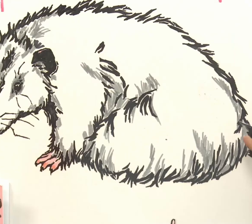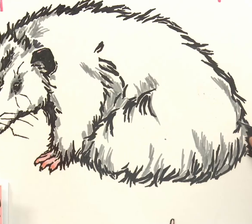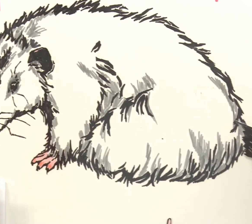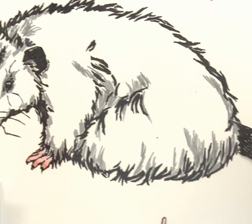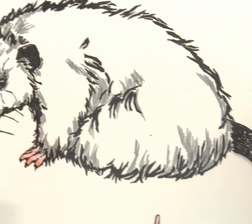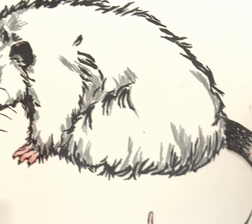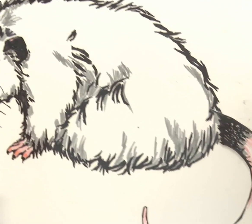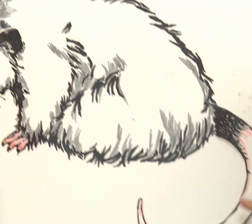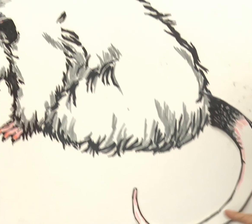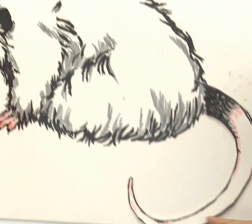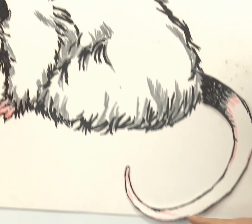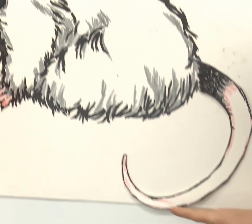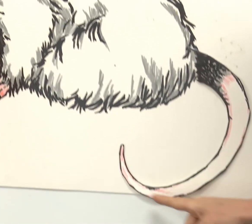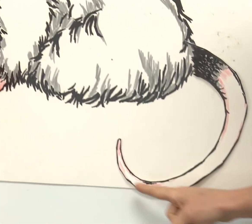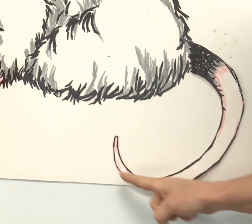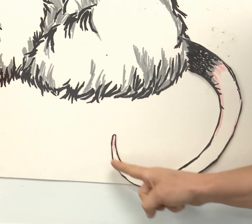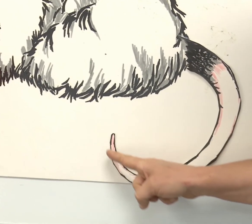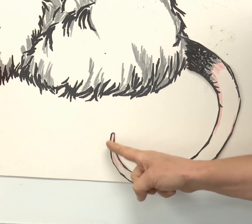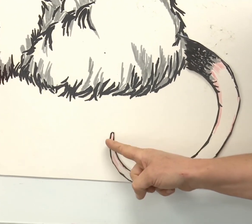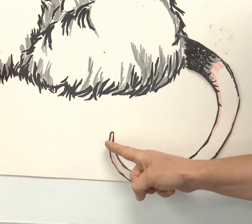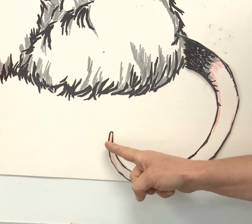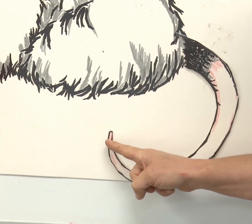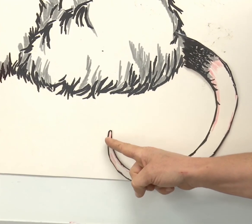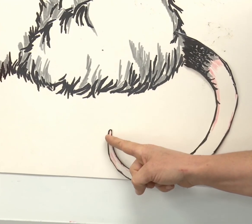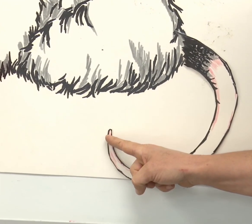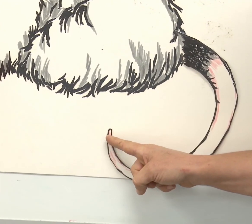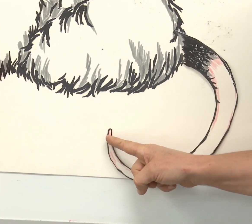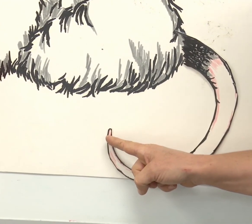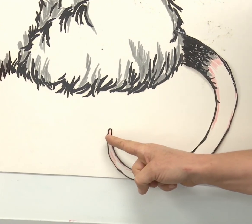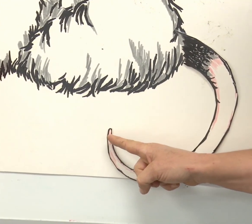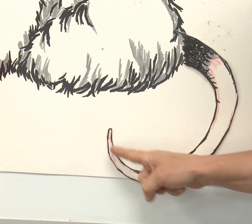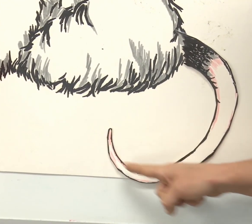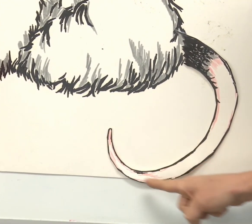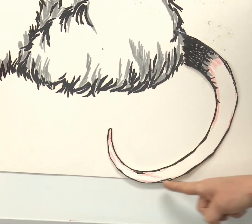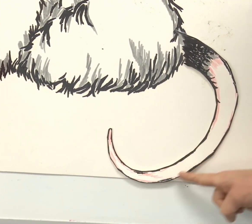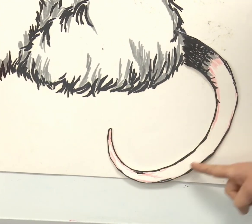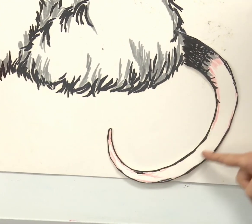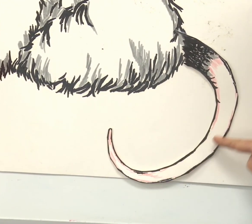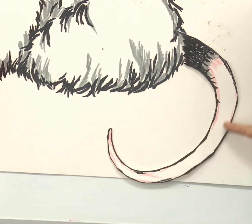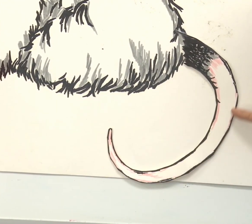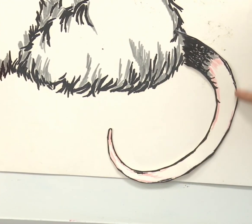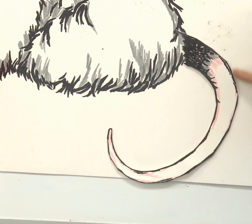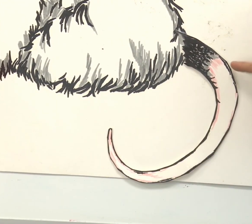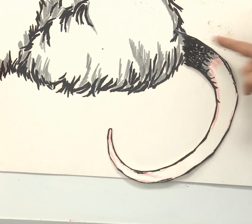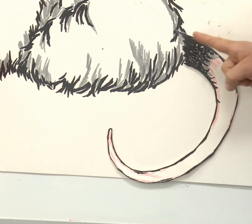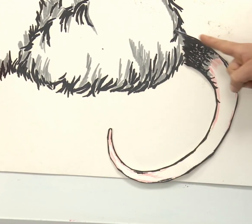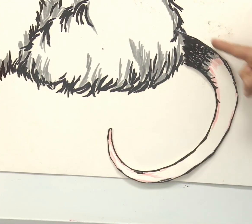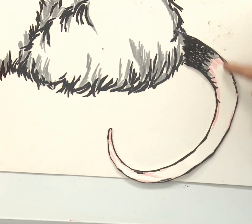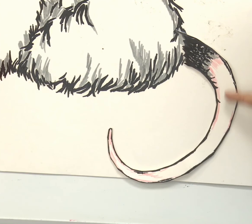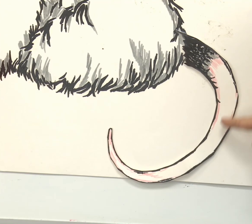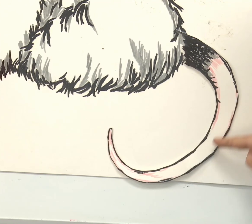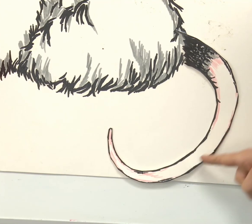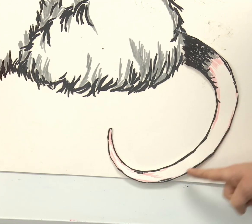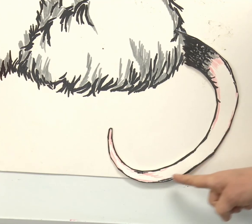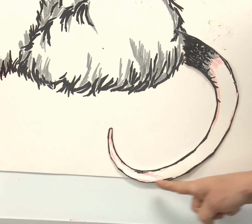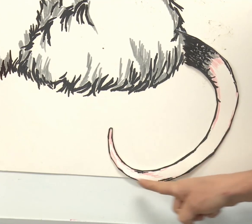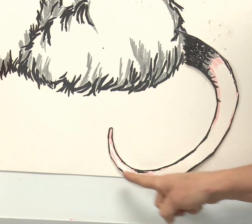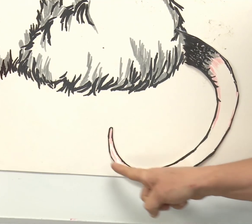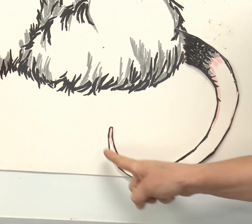tail without any hair on it. We say it's a naked tail. And that helps them hold